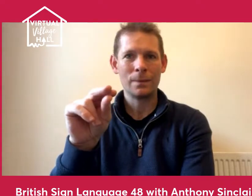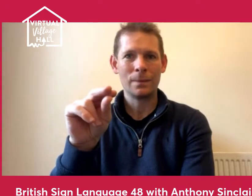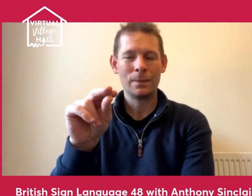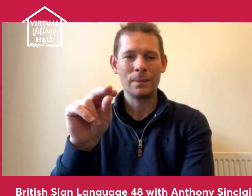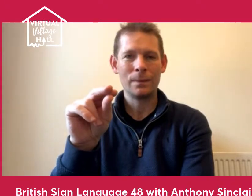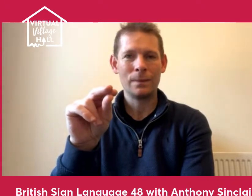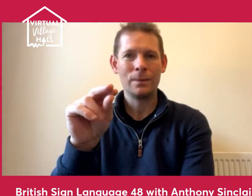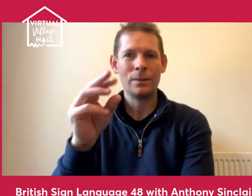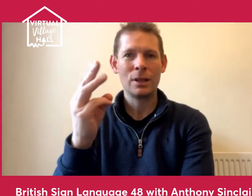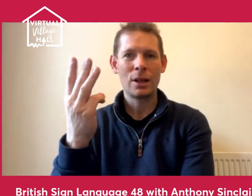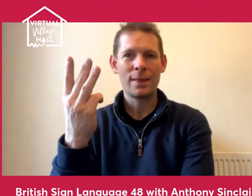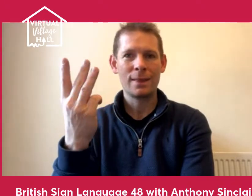12,